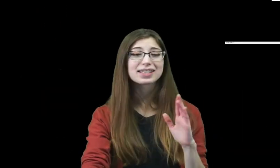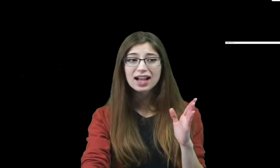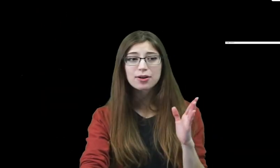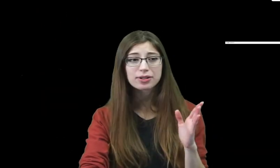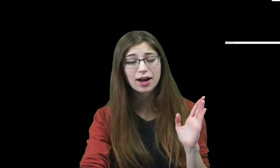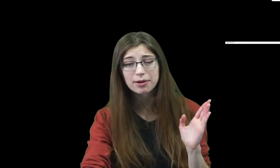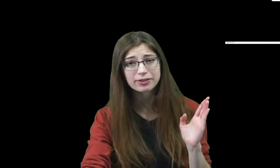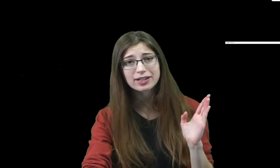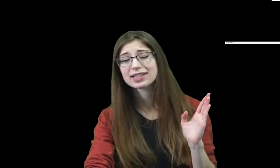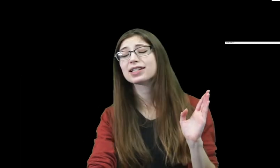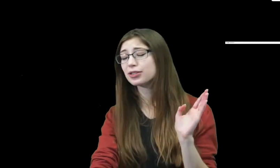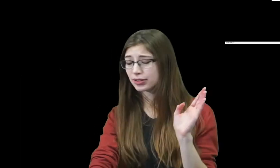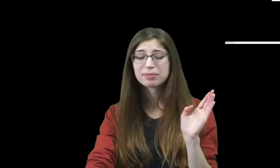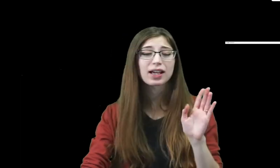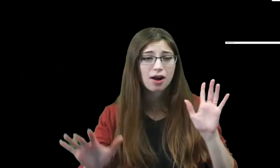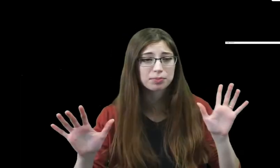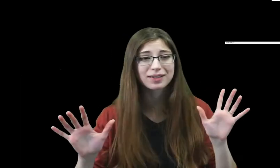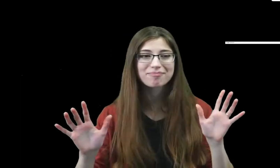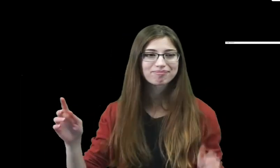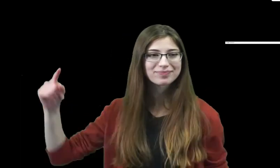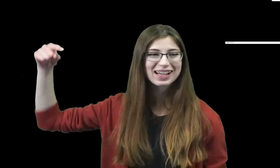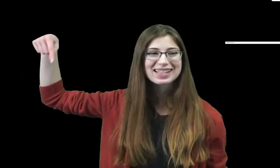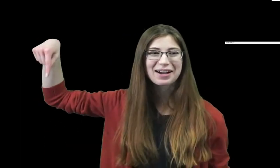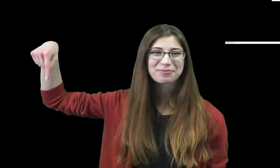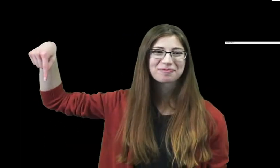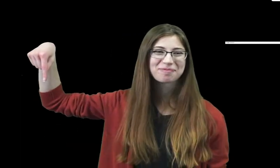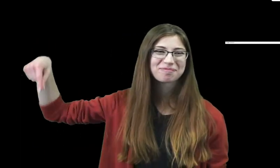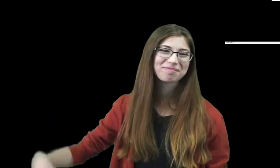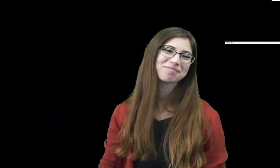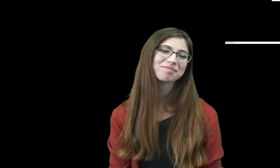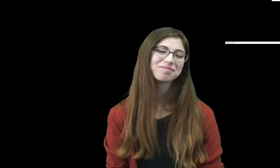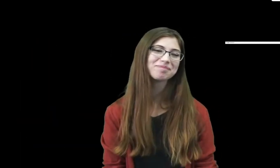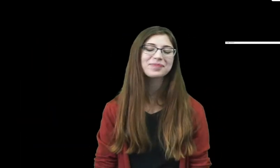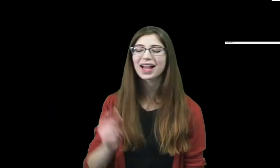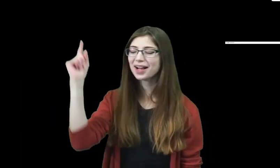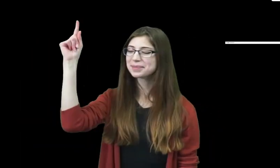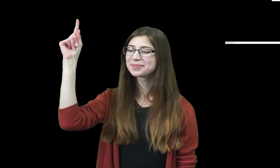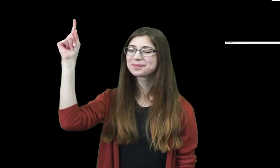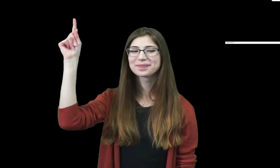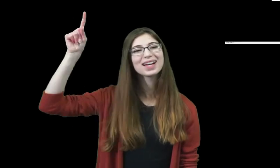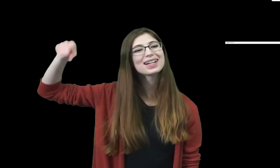Down, however, is an extremely complicated. Down. Up.